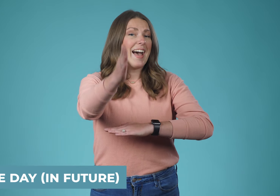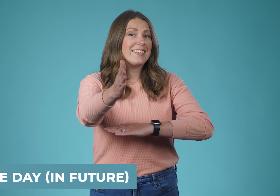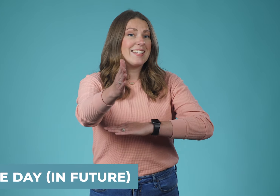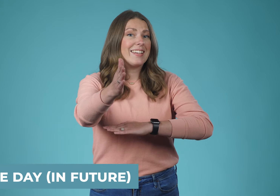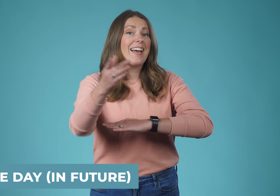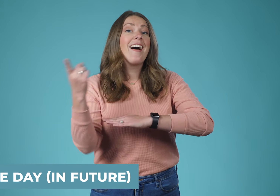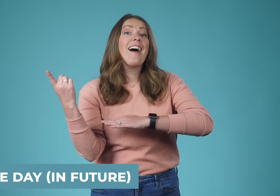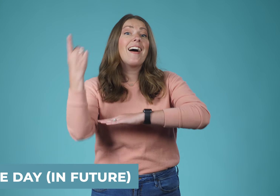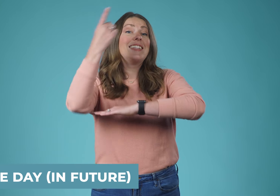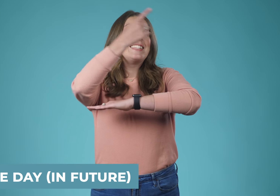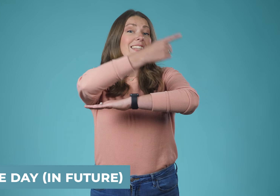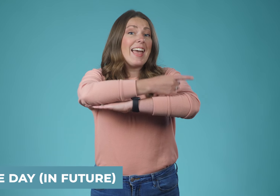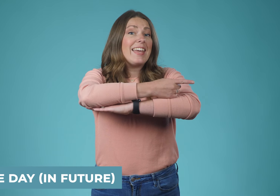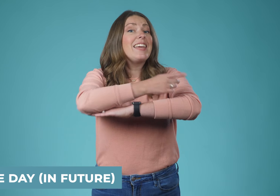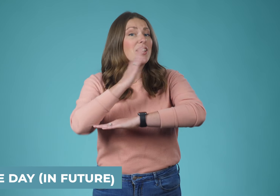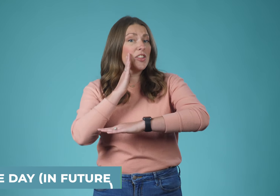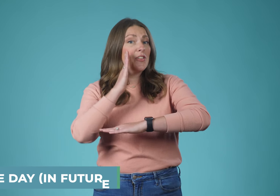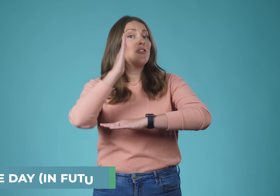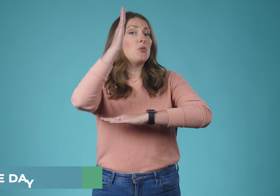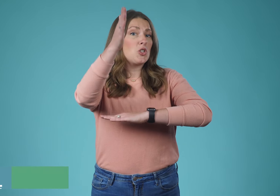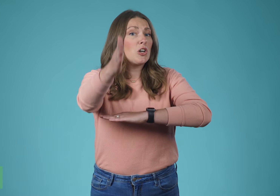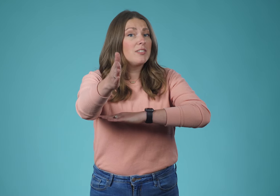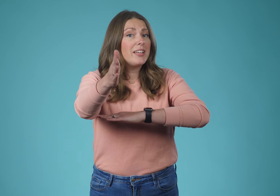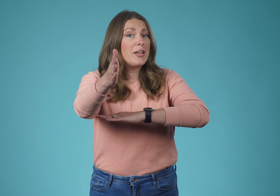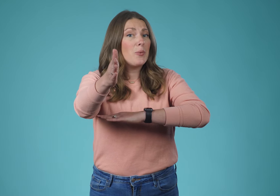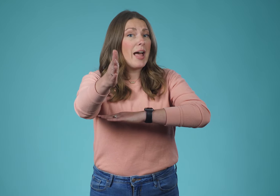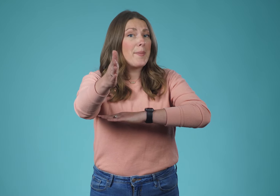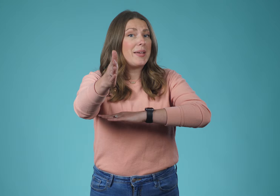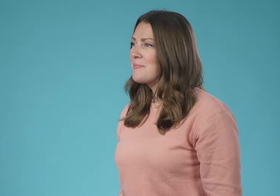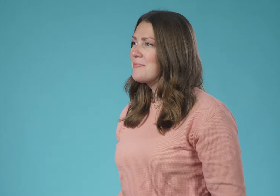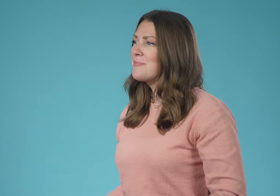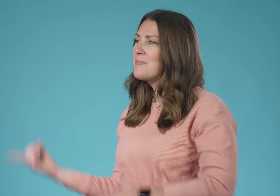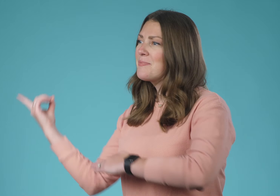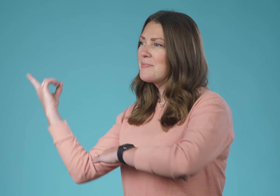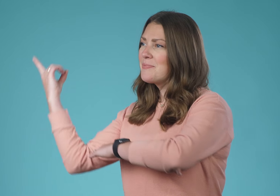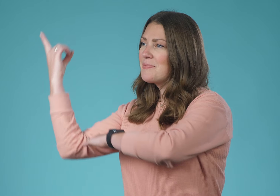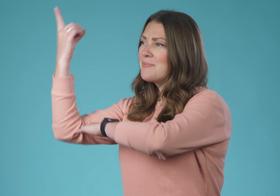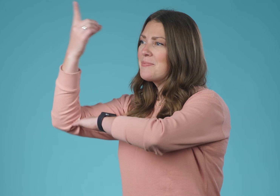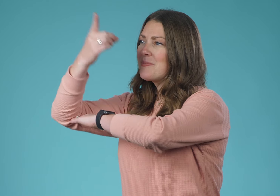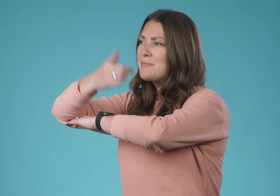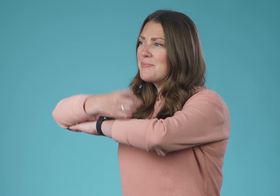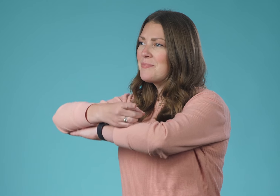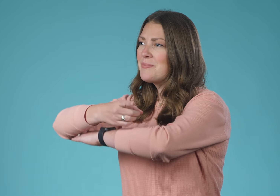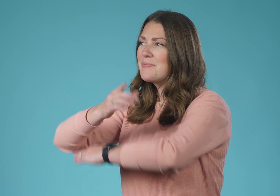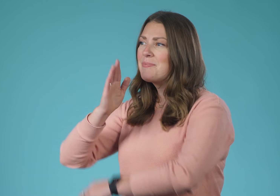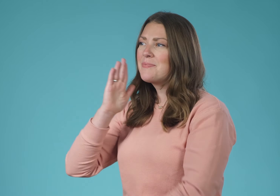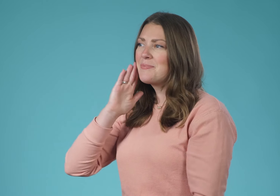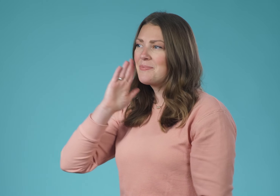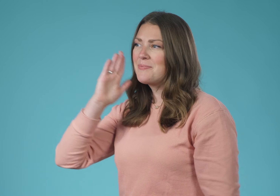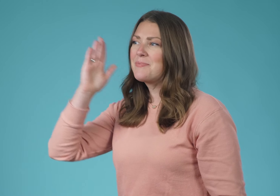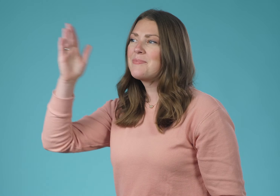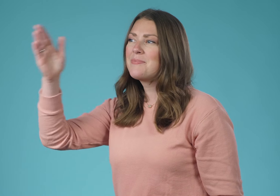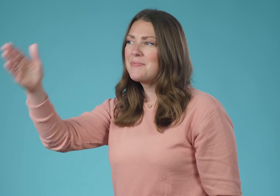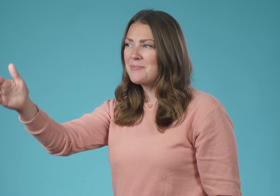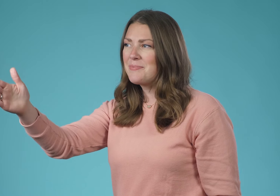as in a day in the future, it will happen. Day with the sign